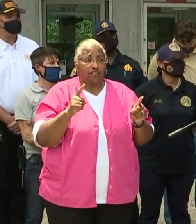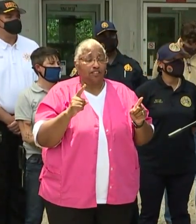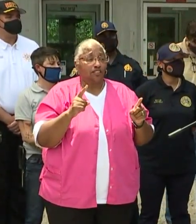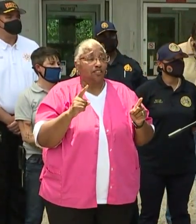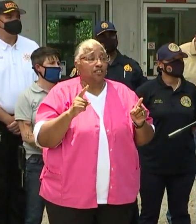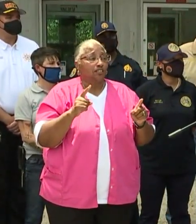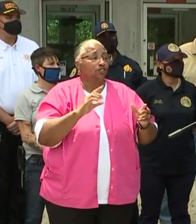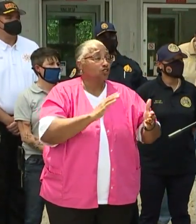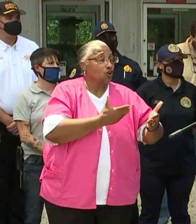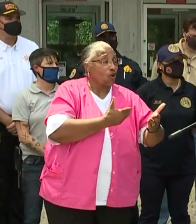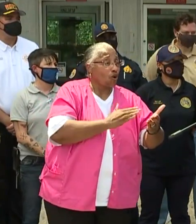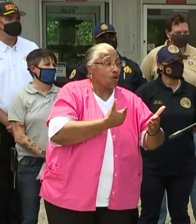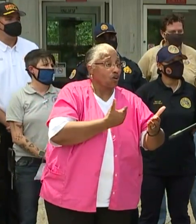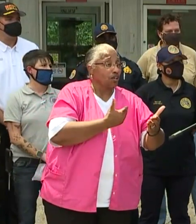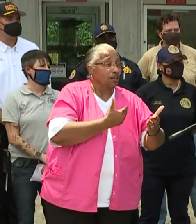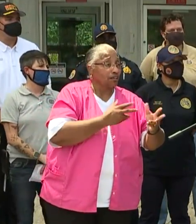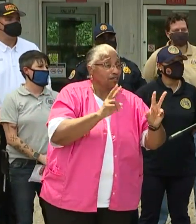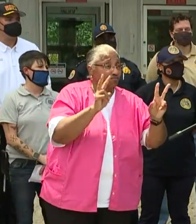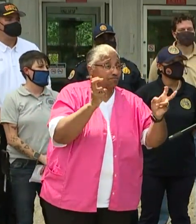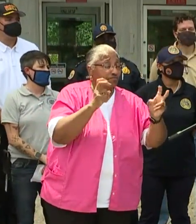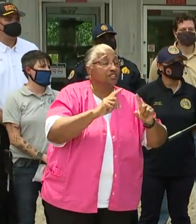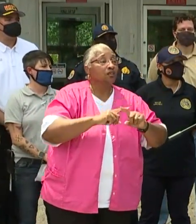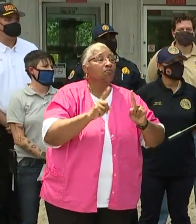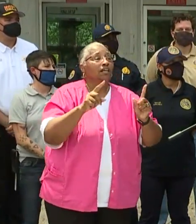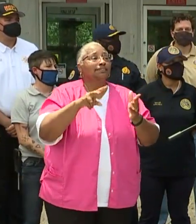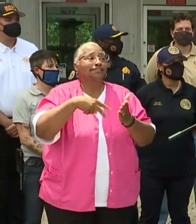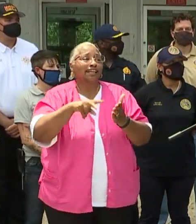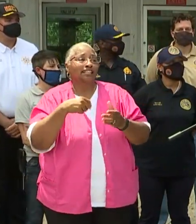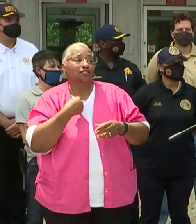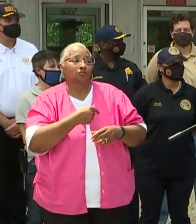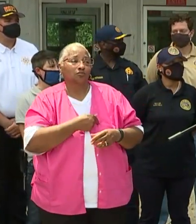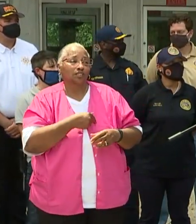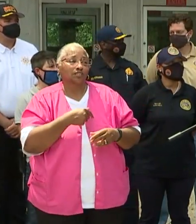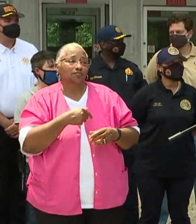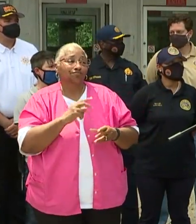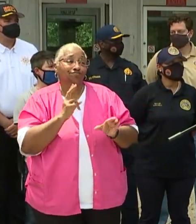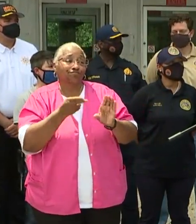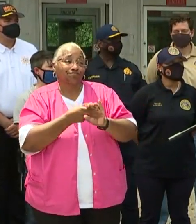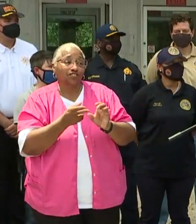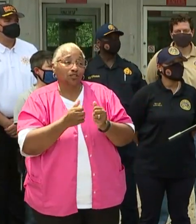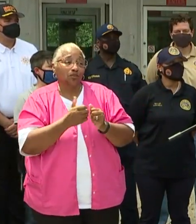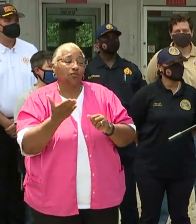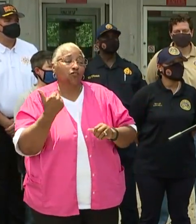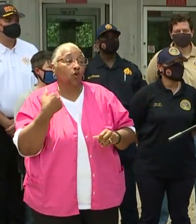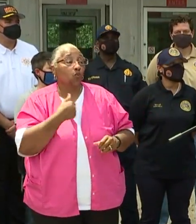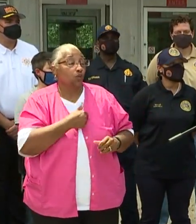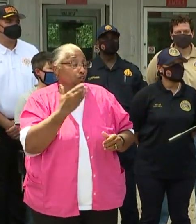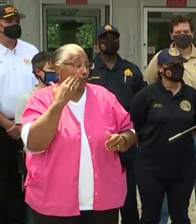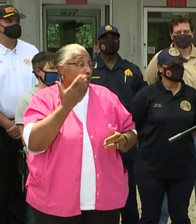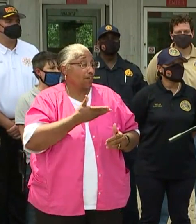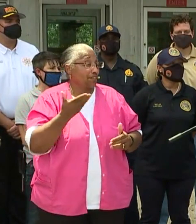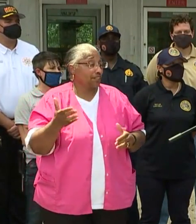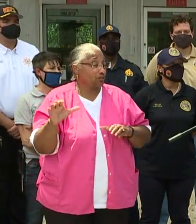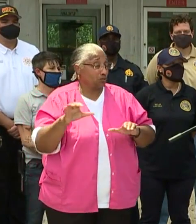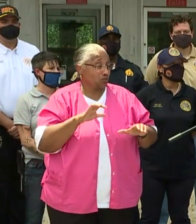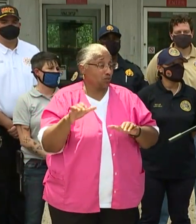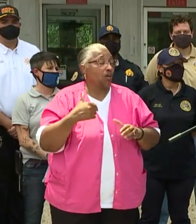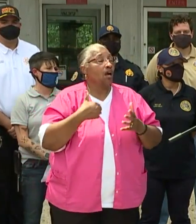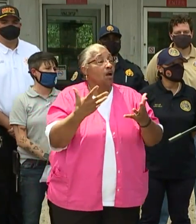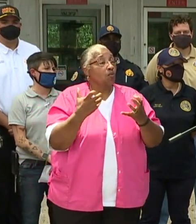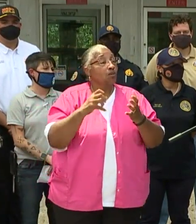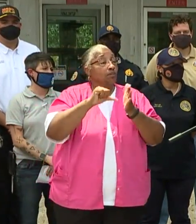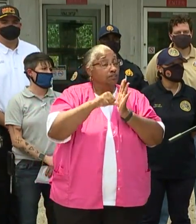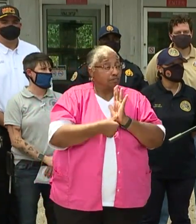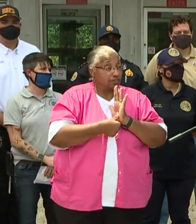that we've all done before. So we know what to do, and I want to